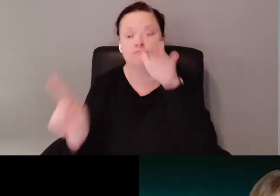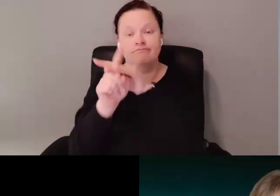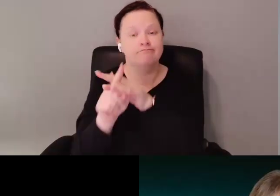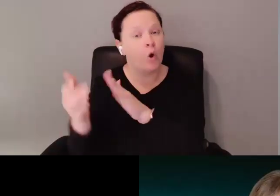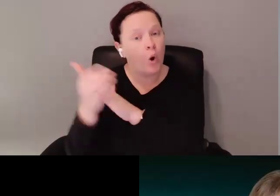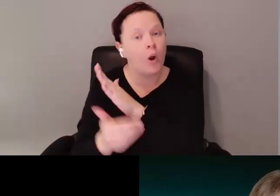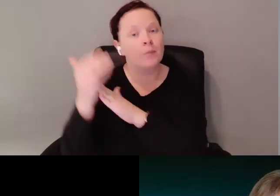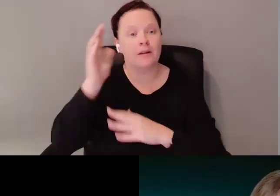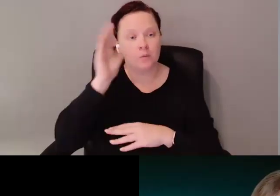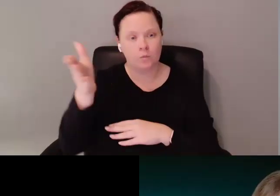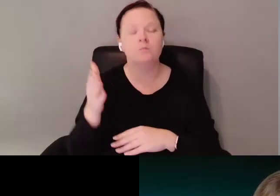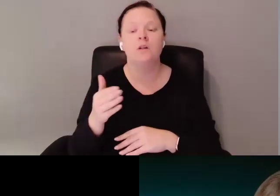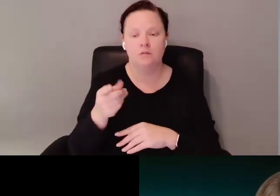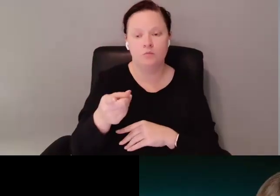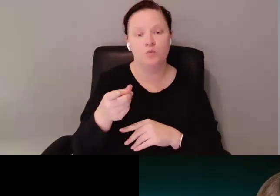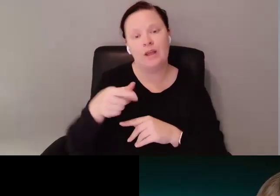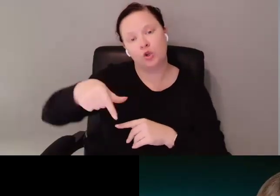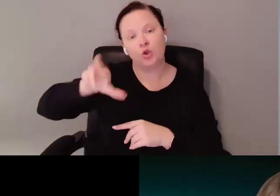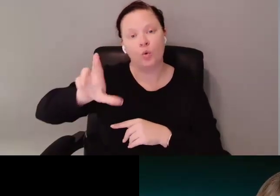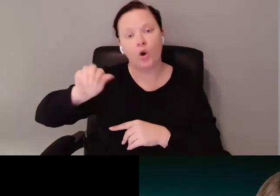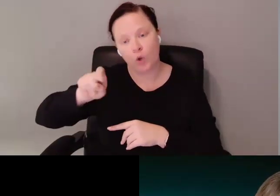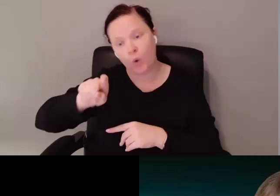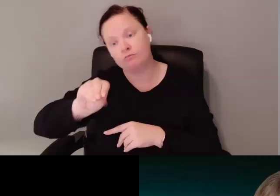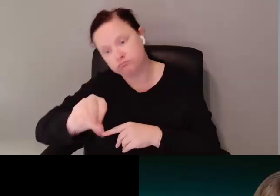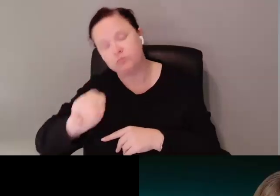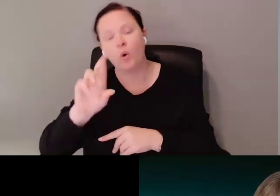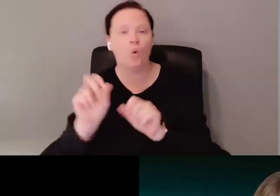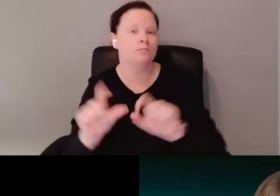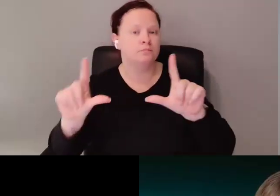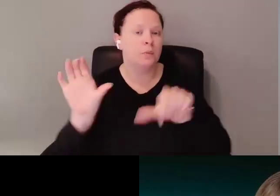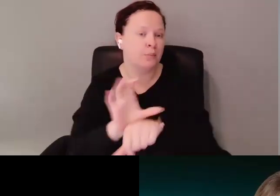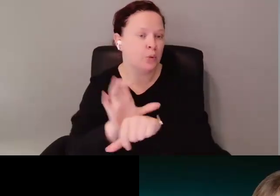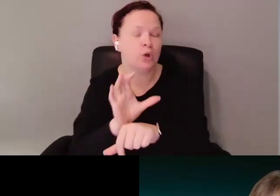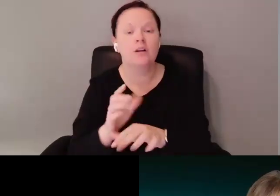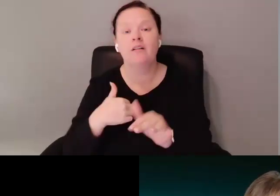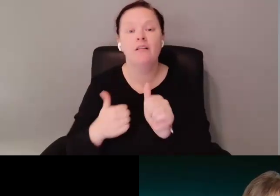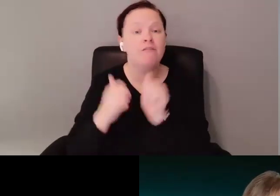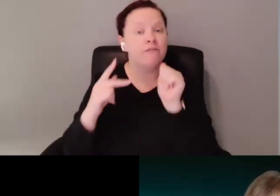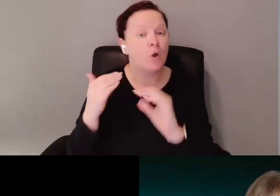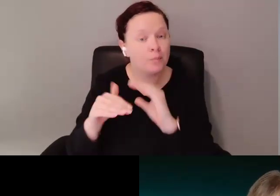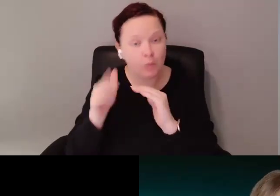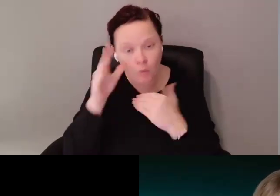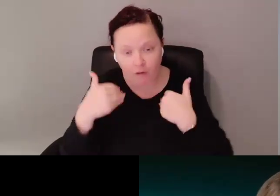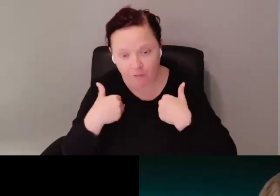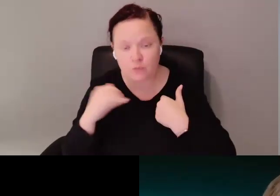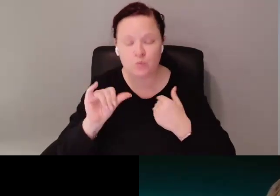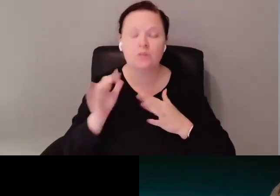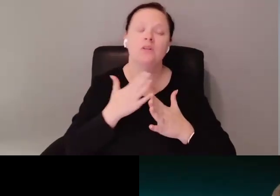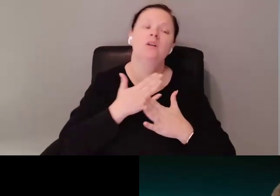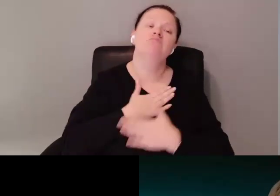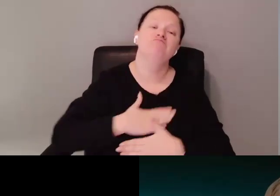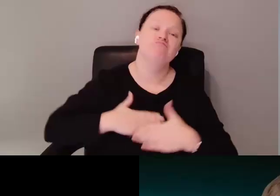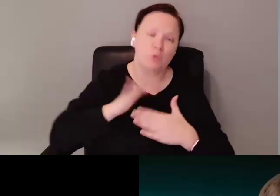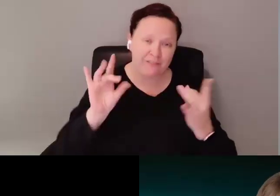can access it here via the QR code. Or follow-up email that we're going to be sending out. We really appreciate